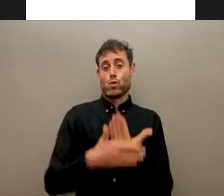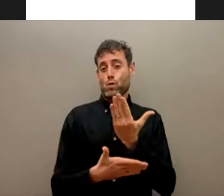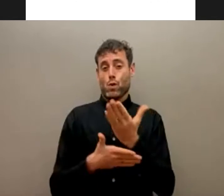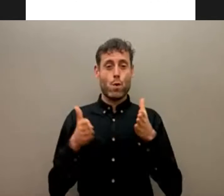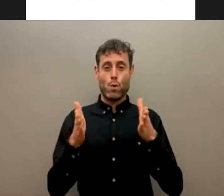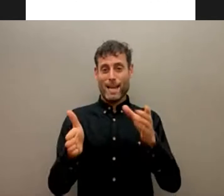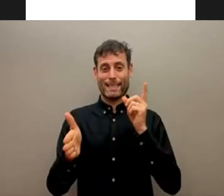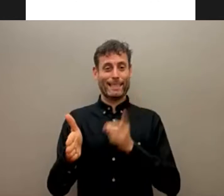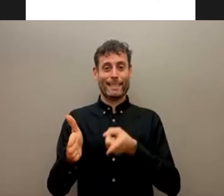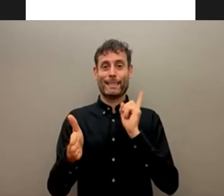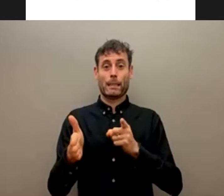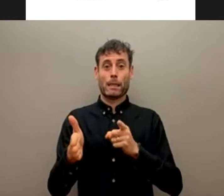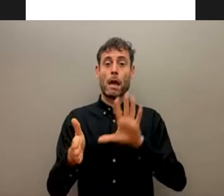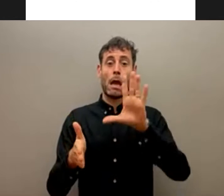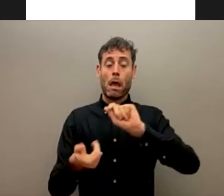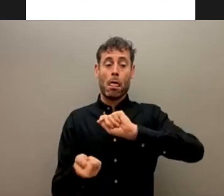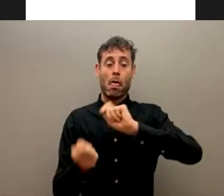and we have to change a lot.